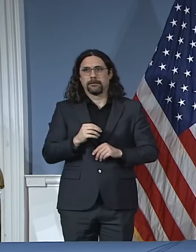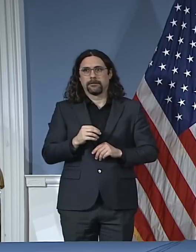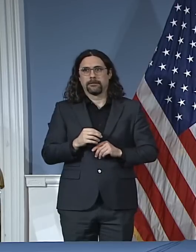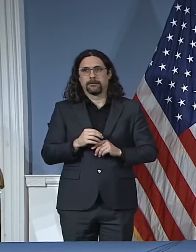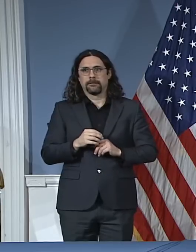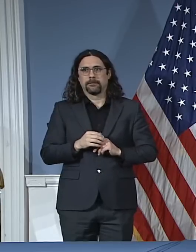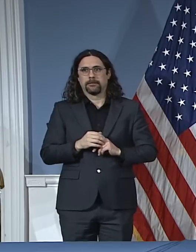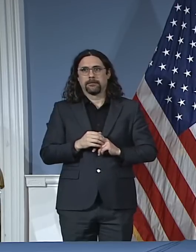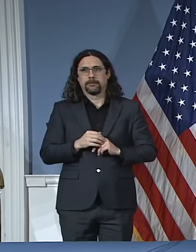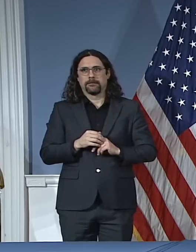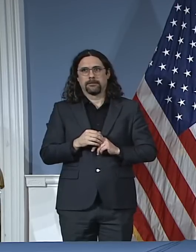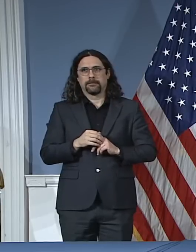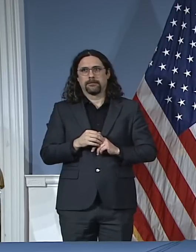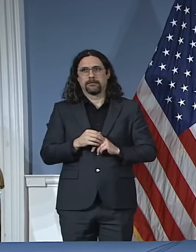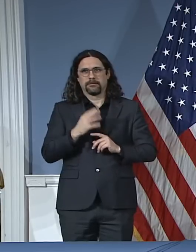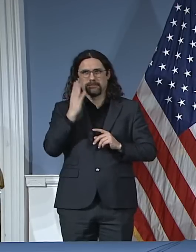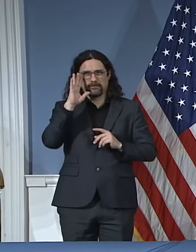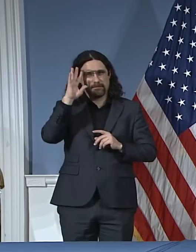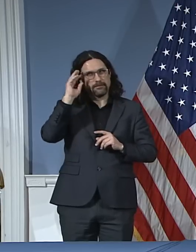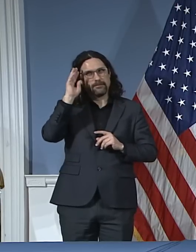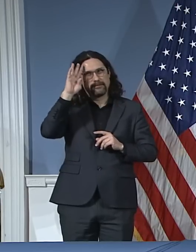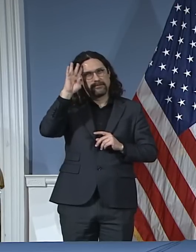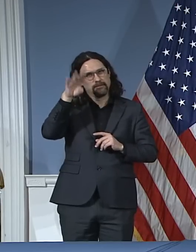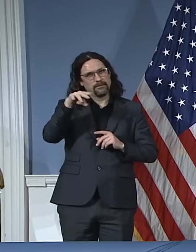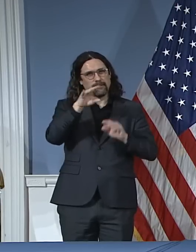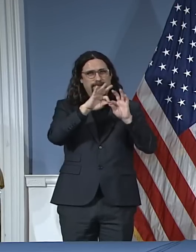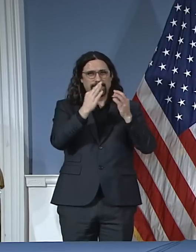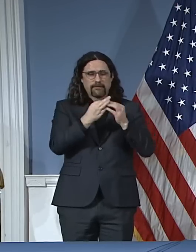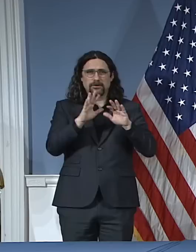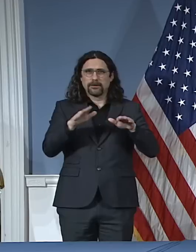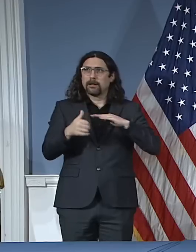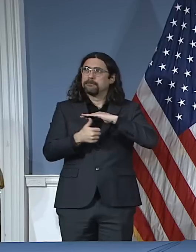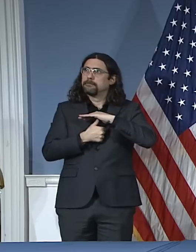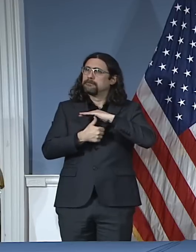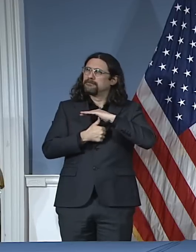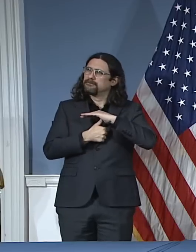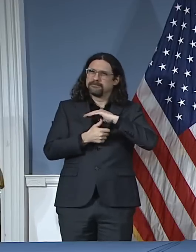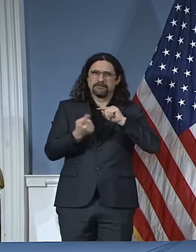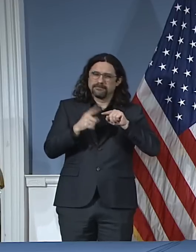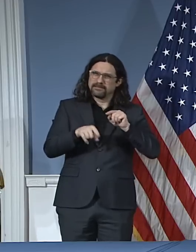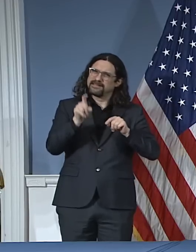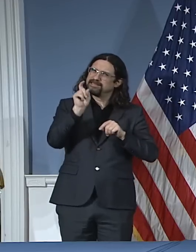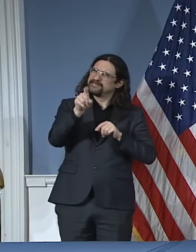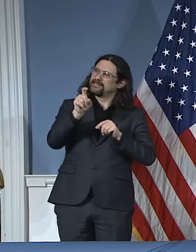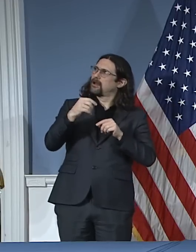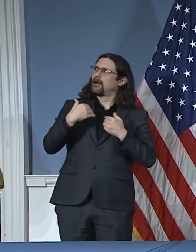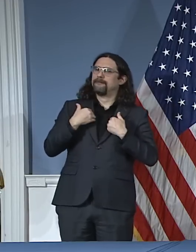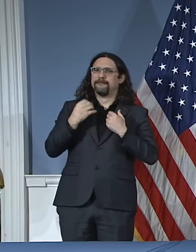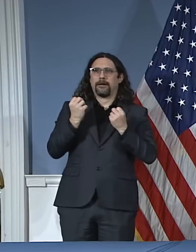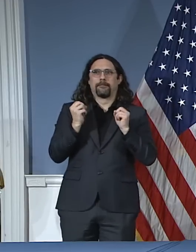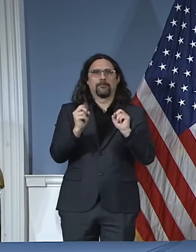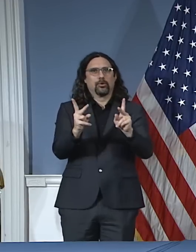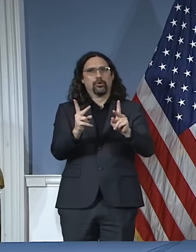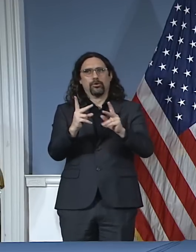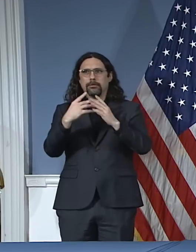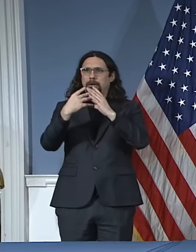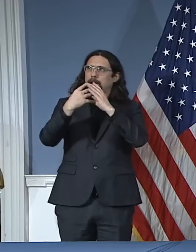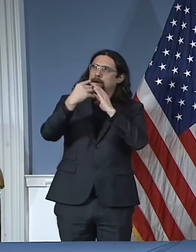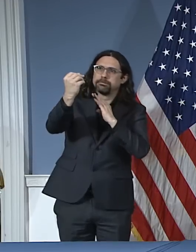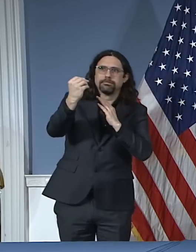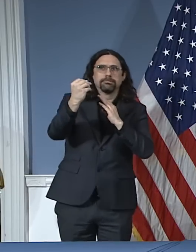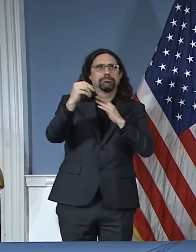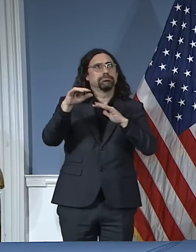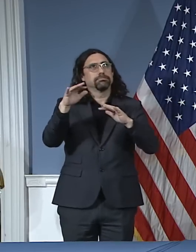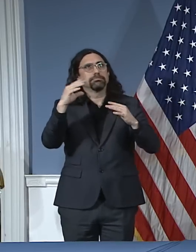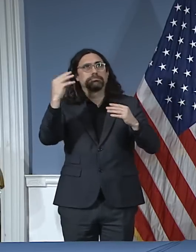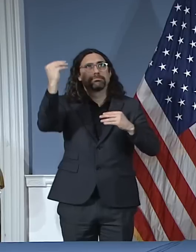for some opportunity to get out of their homes, at least for a small portion of the day. Here's how we're going to do it, and I'm going to describe what we're